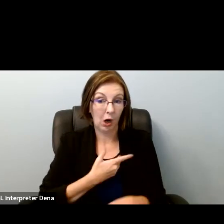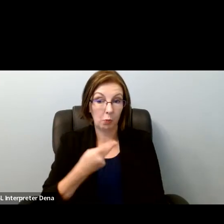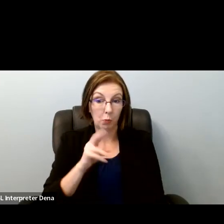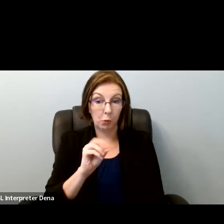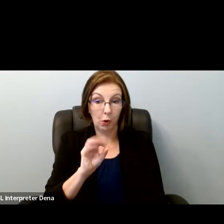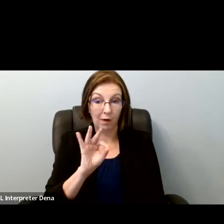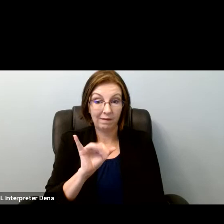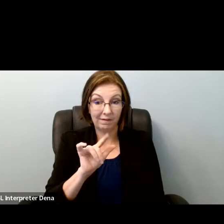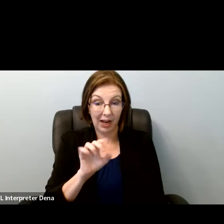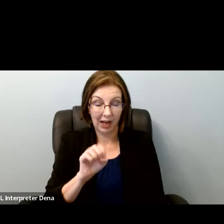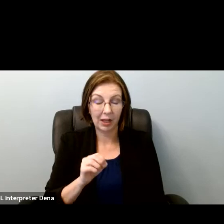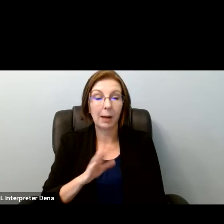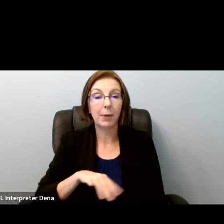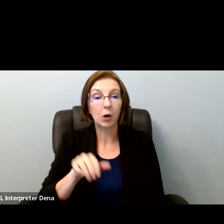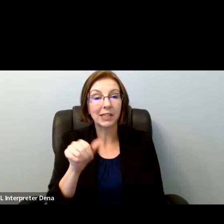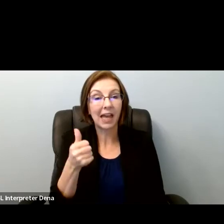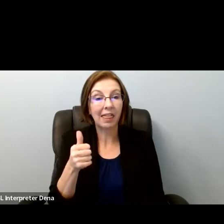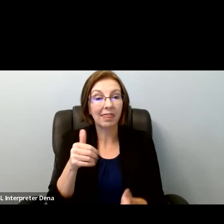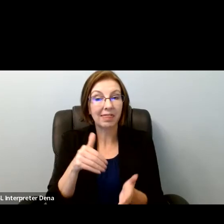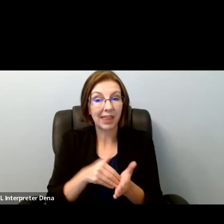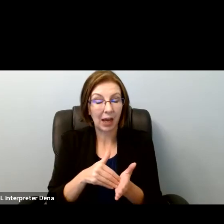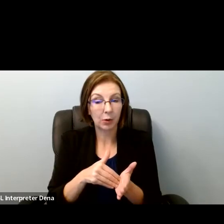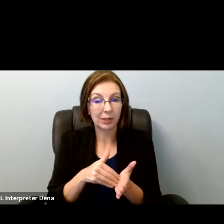about 10,000 impressions,